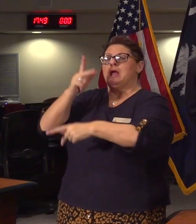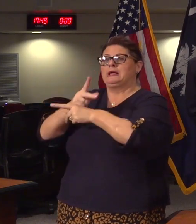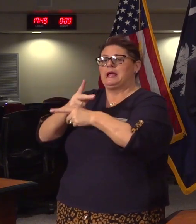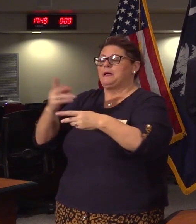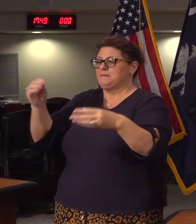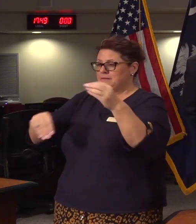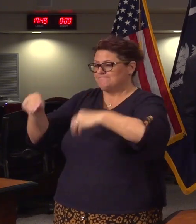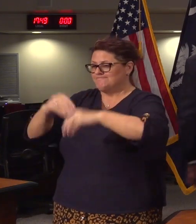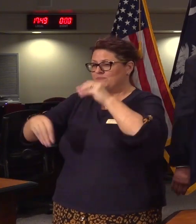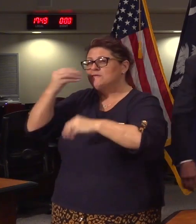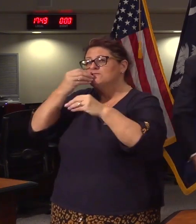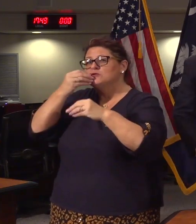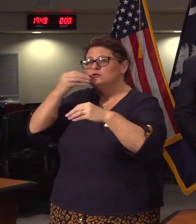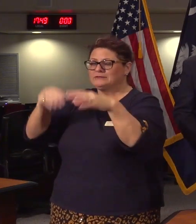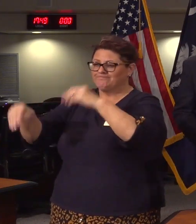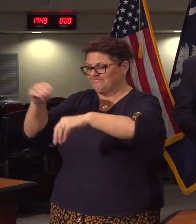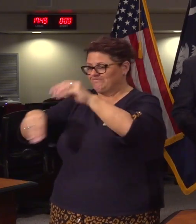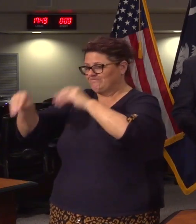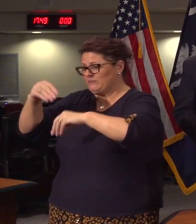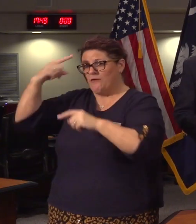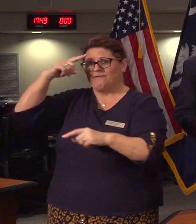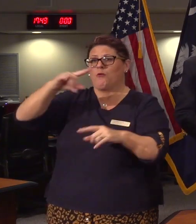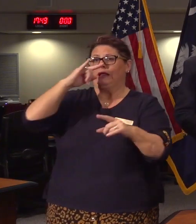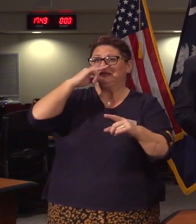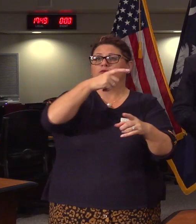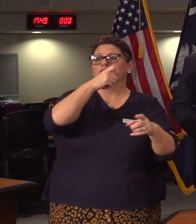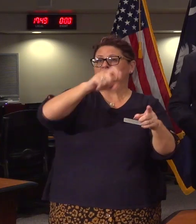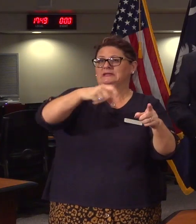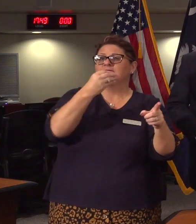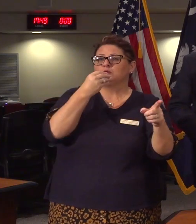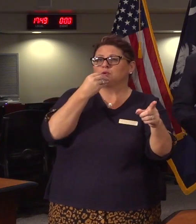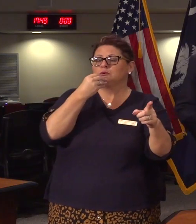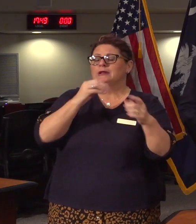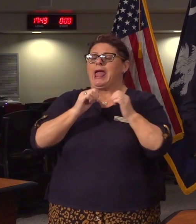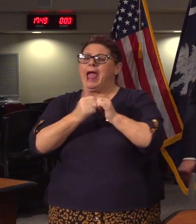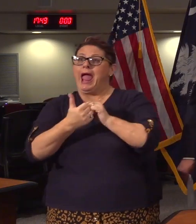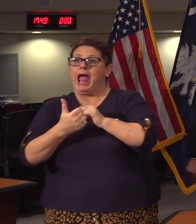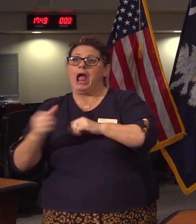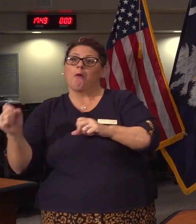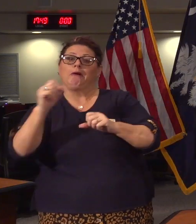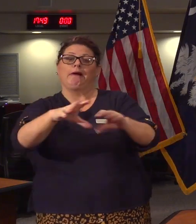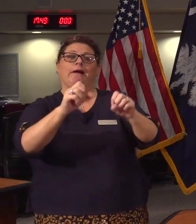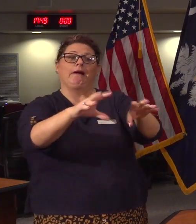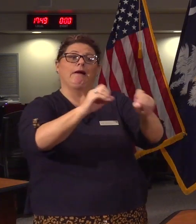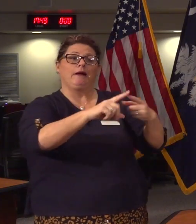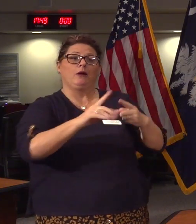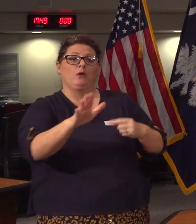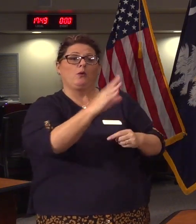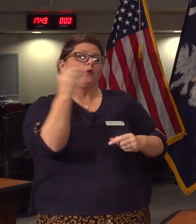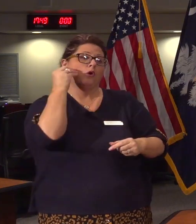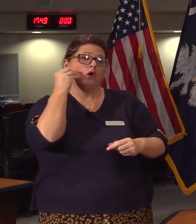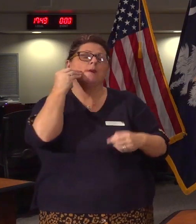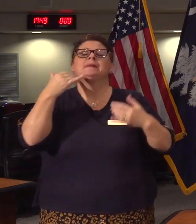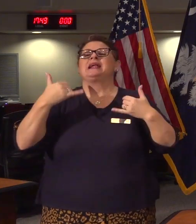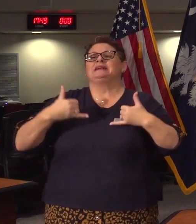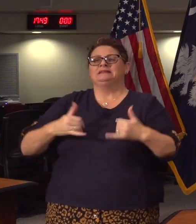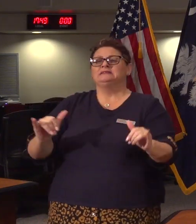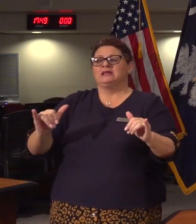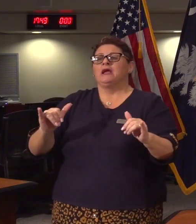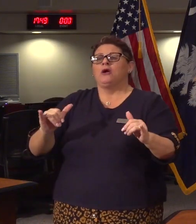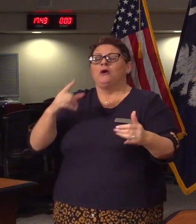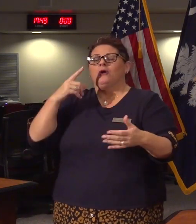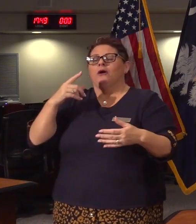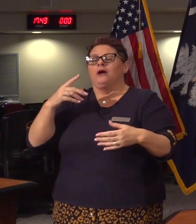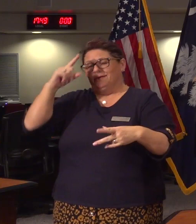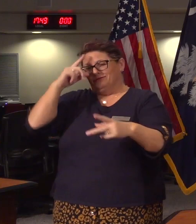available. We've got some decisions to make on how those would be distributed, but we're trying to keep things as normal and make sure those children have